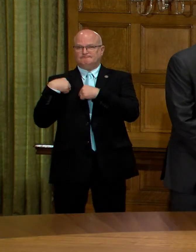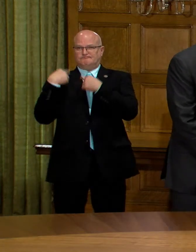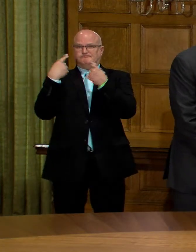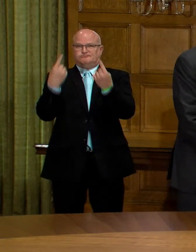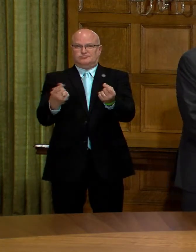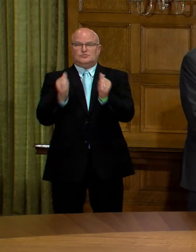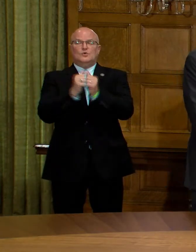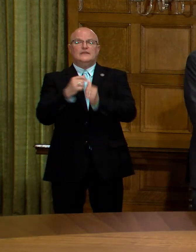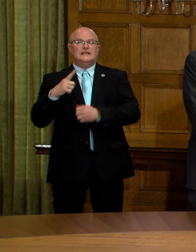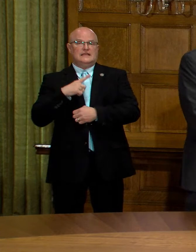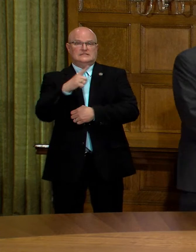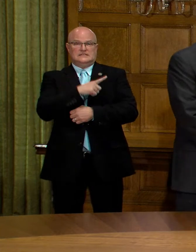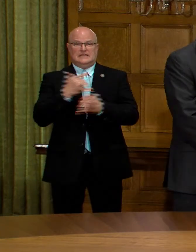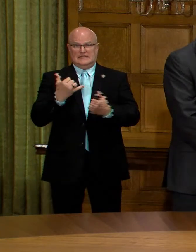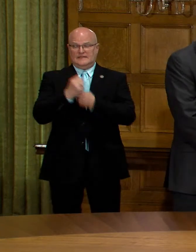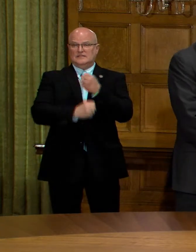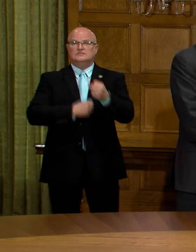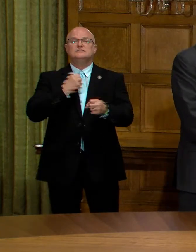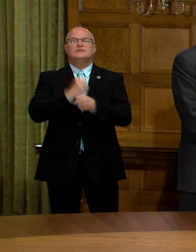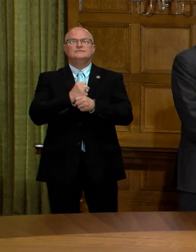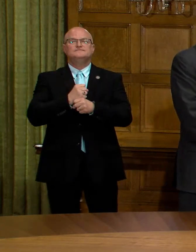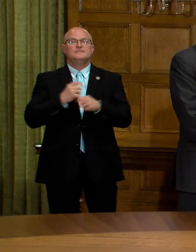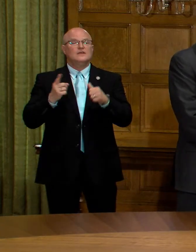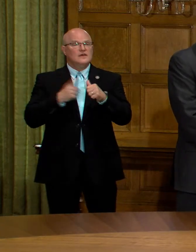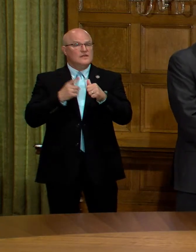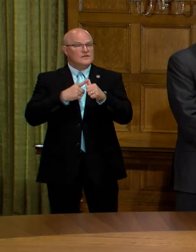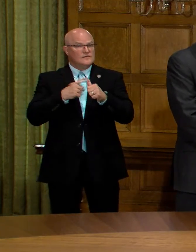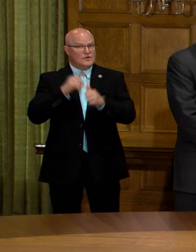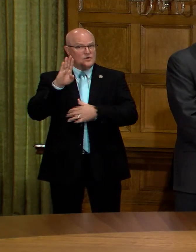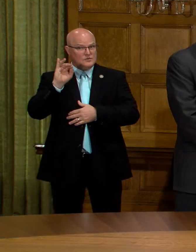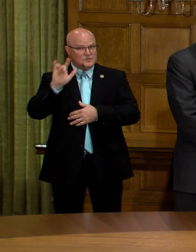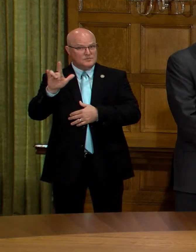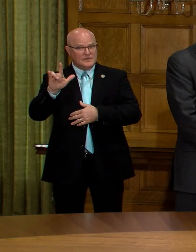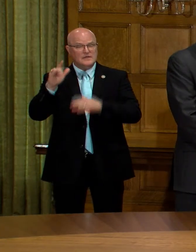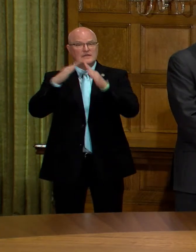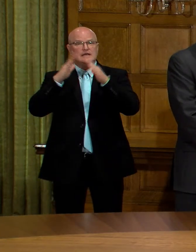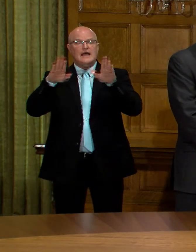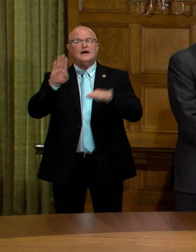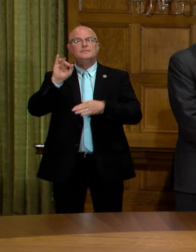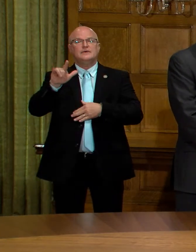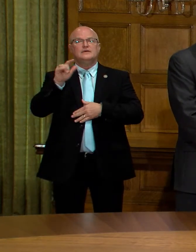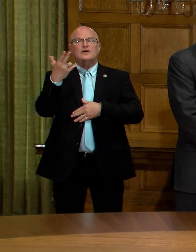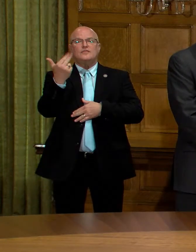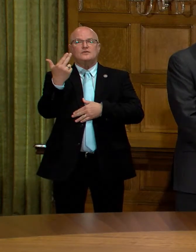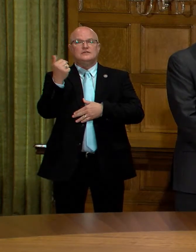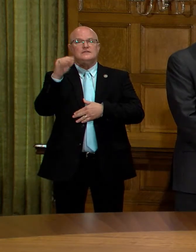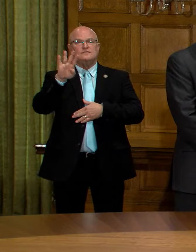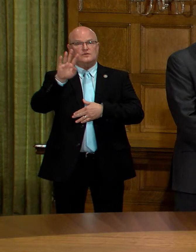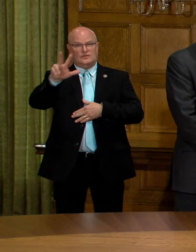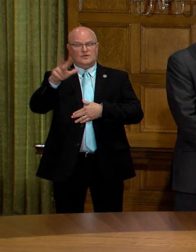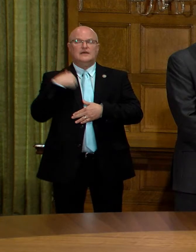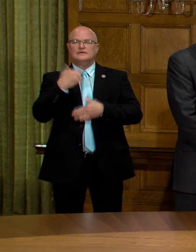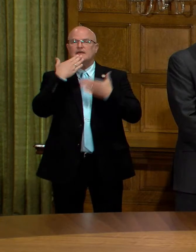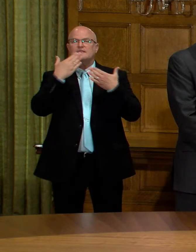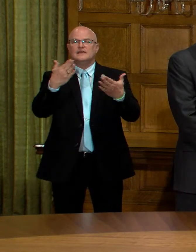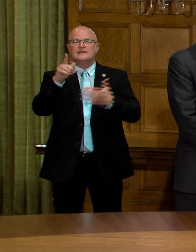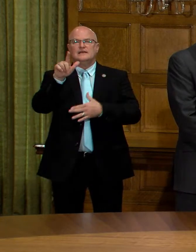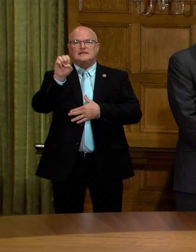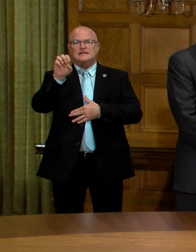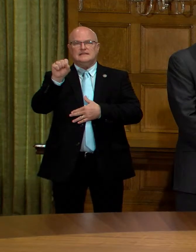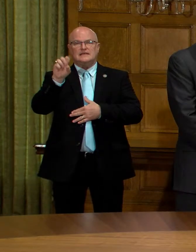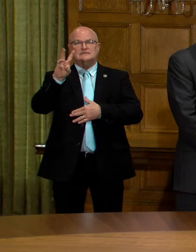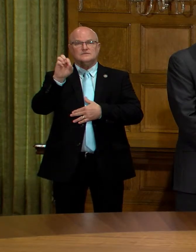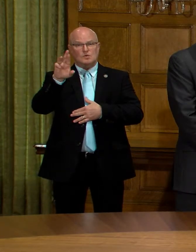on the legislation this year. And so the first bill is House Bill 1343, and I want to express thanks to Representative Les